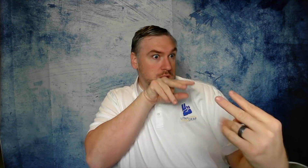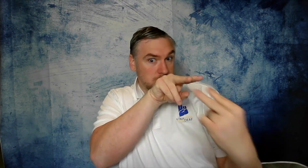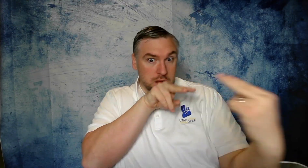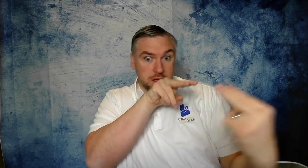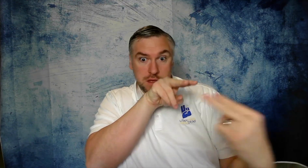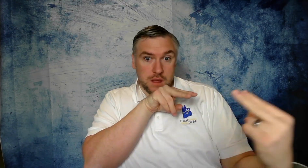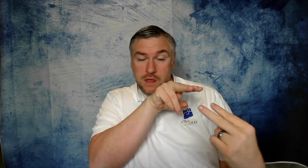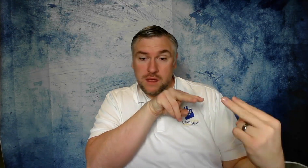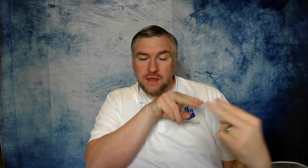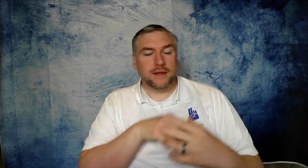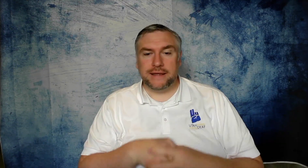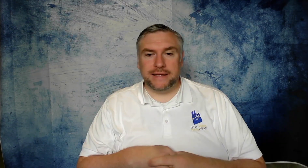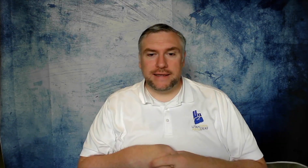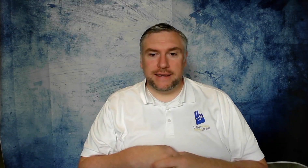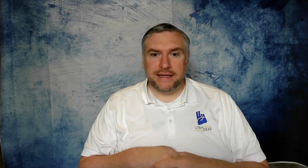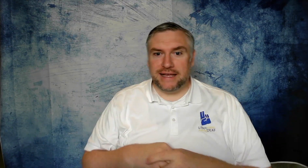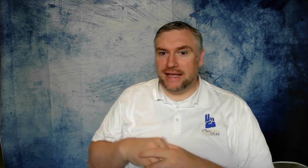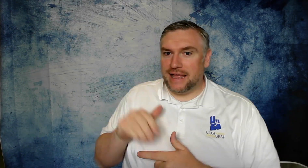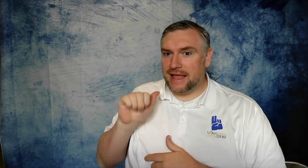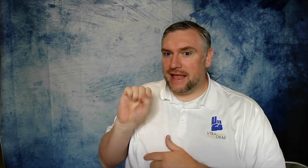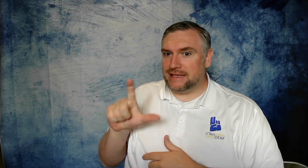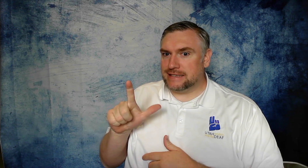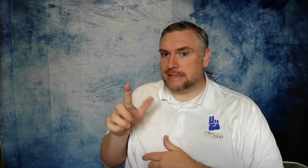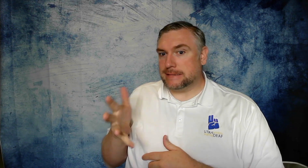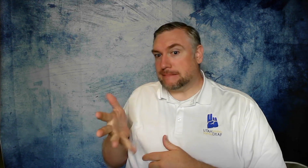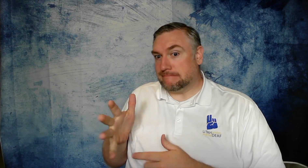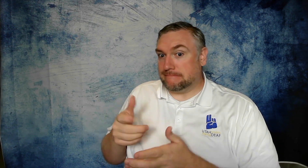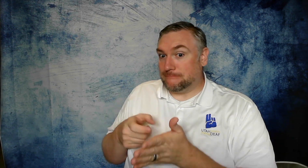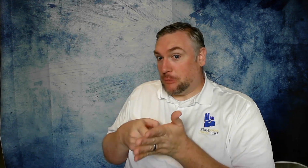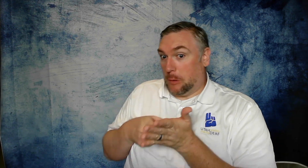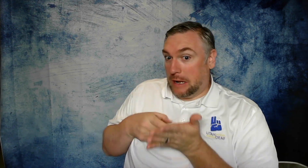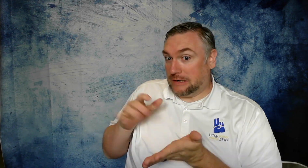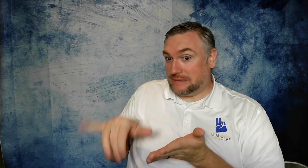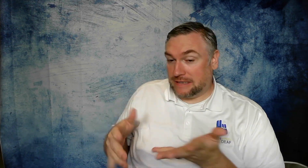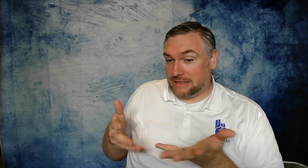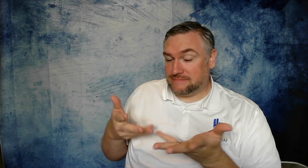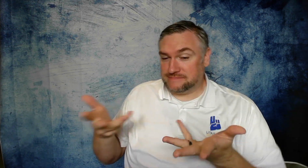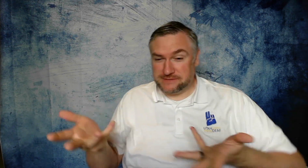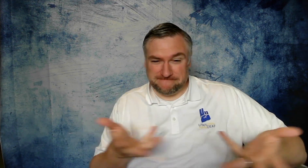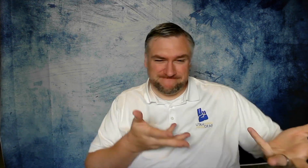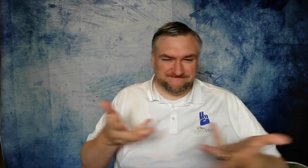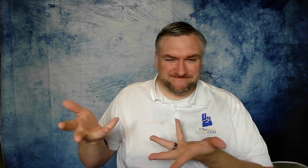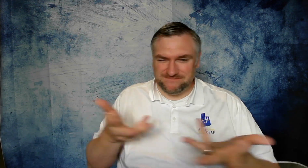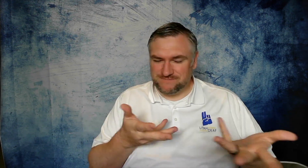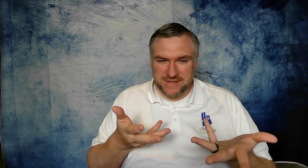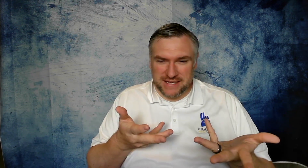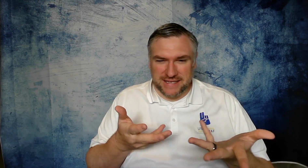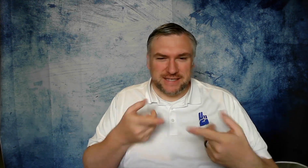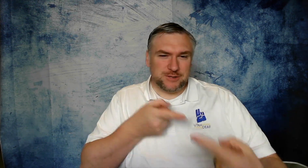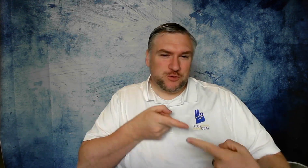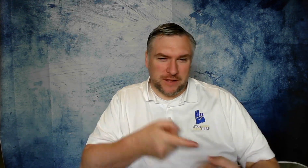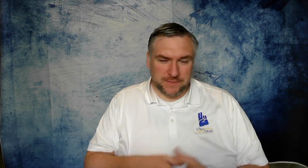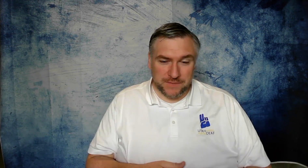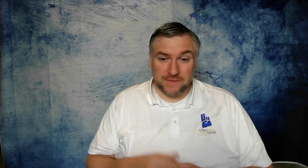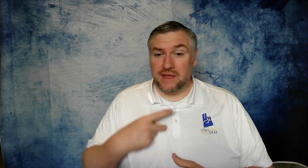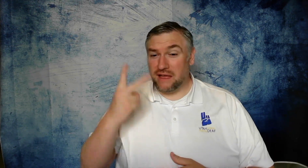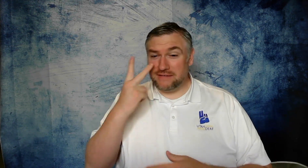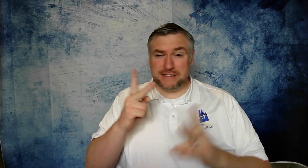And social interactions and that continued eye contact, but ASL requires it. So that's a